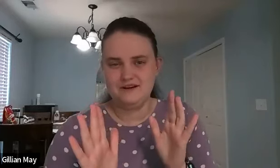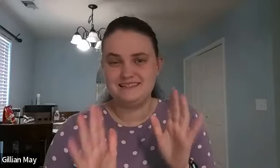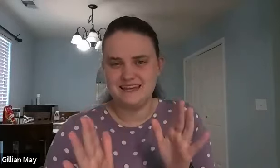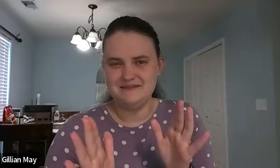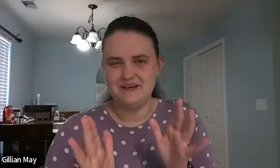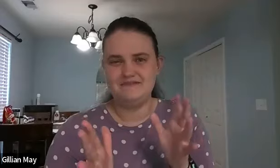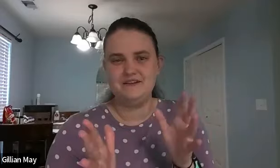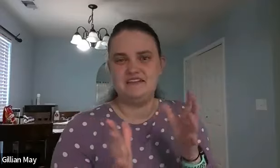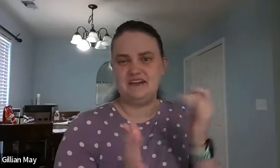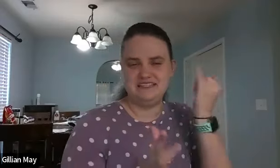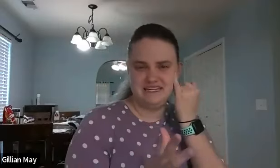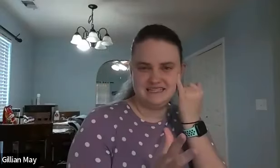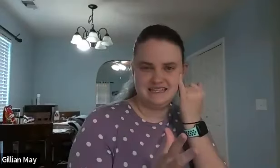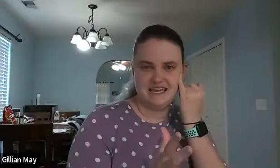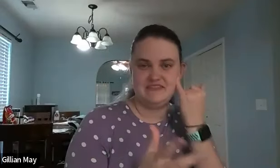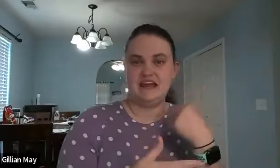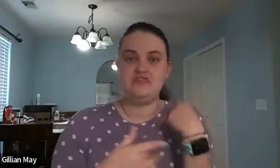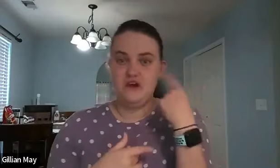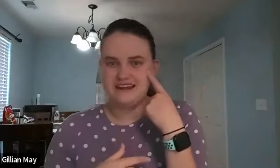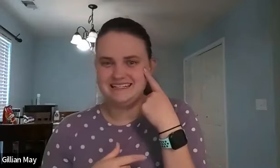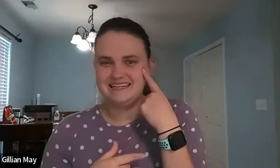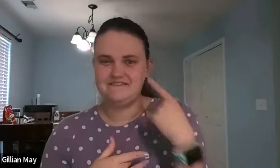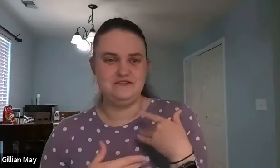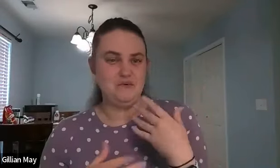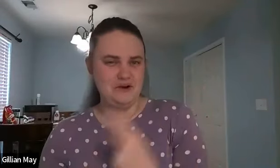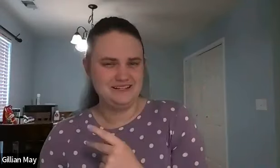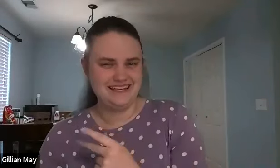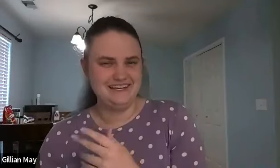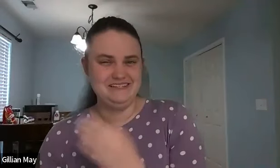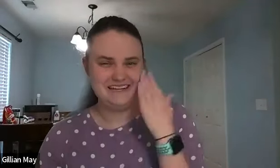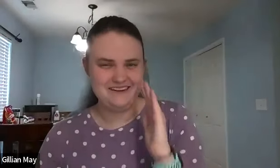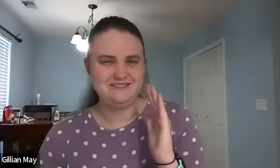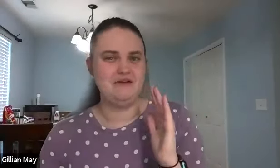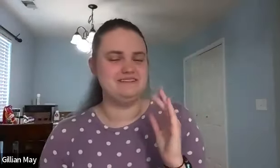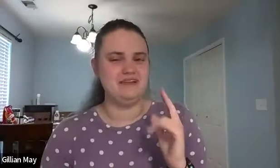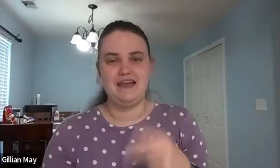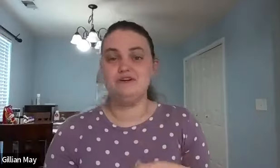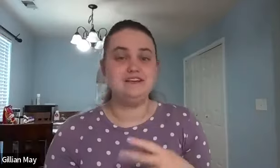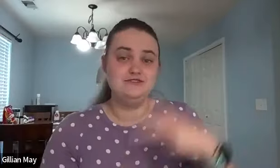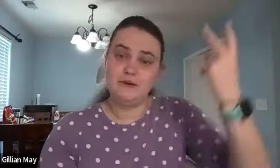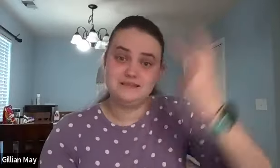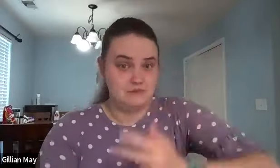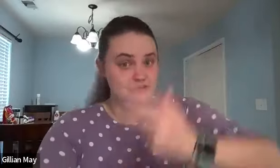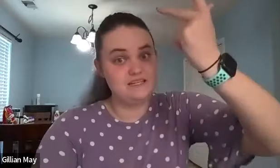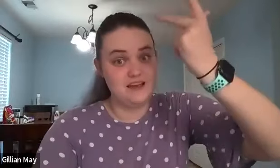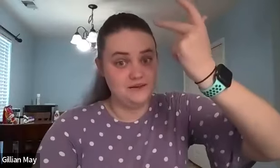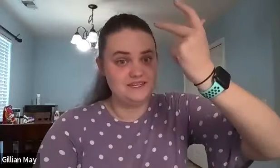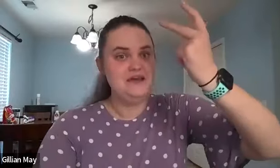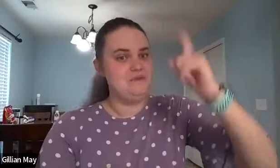already said it, but I feel like if I didn't say it and then I thought I did, I feel even worse that you didn't know. So I am like, I'm going to tell you twice, maybe 3 times, but that